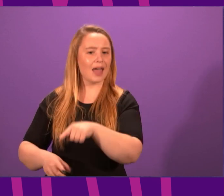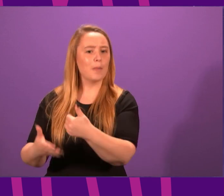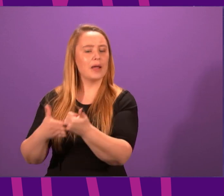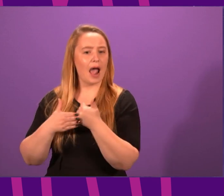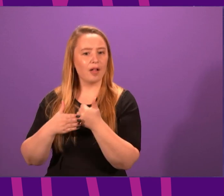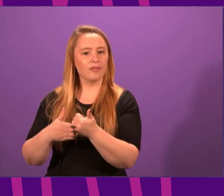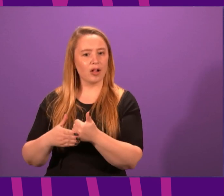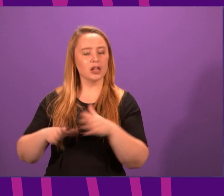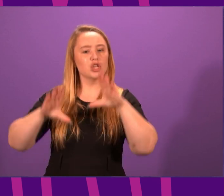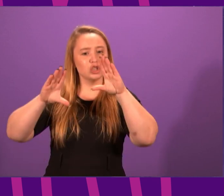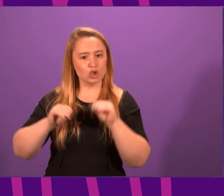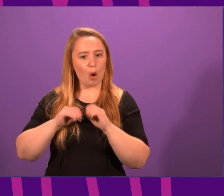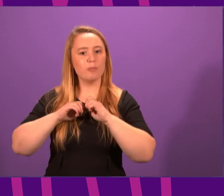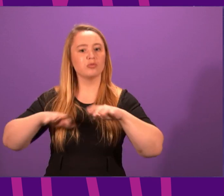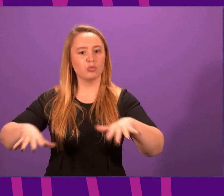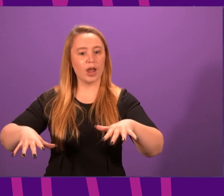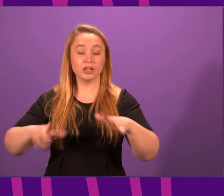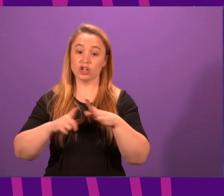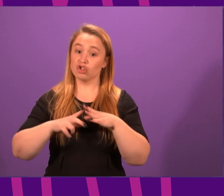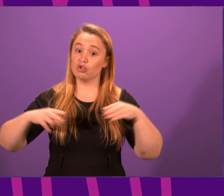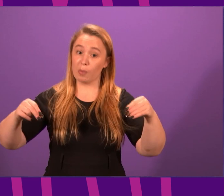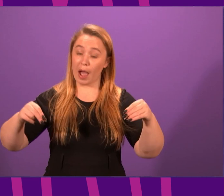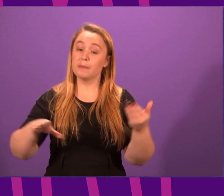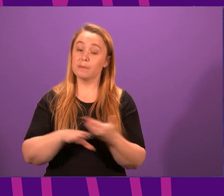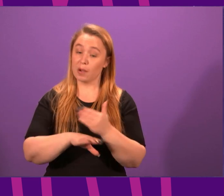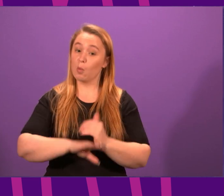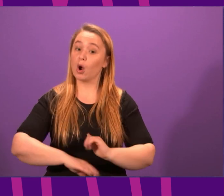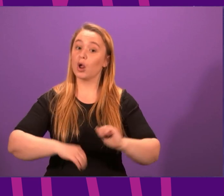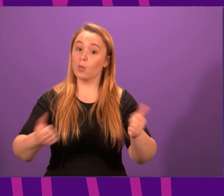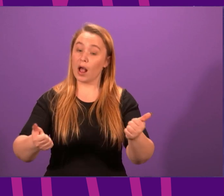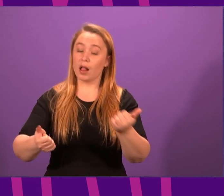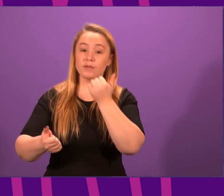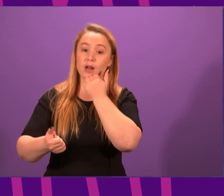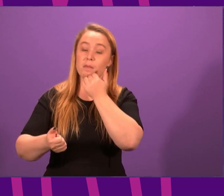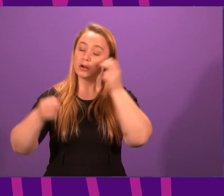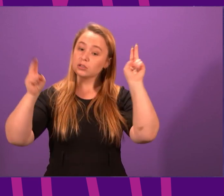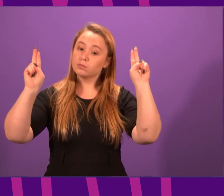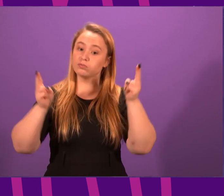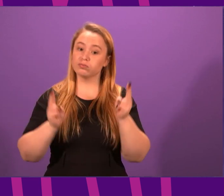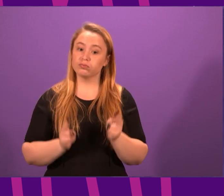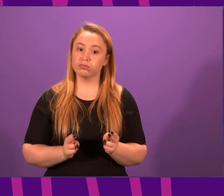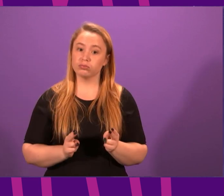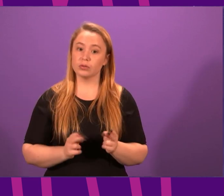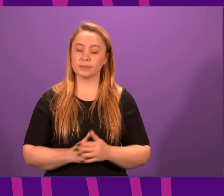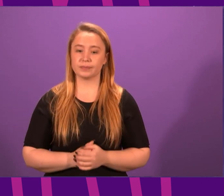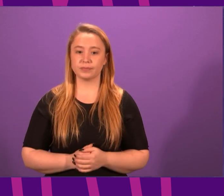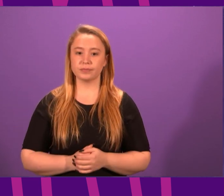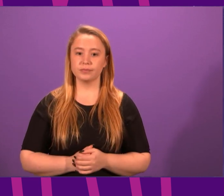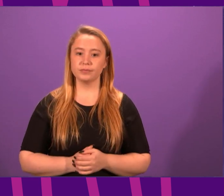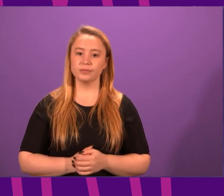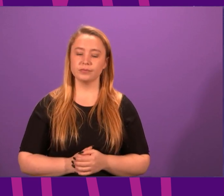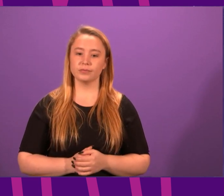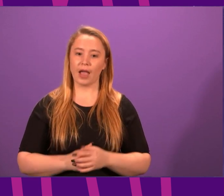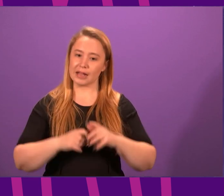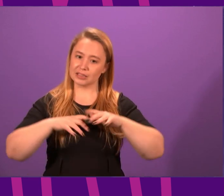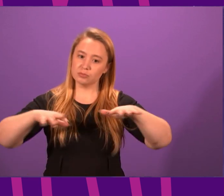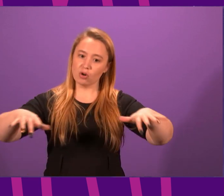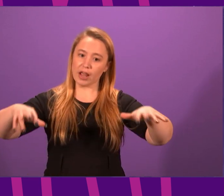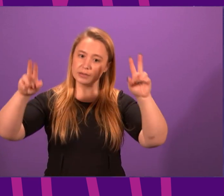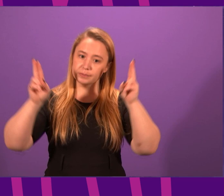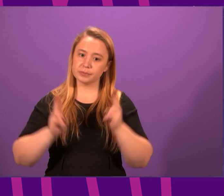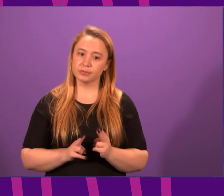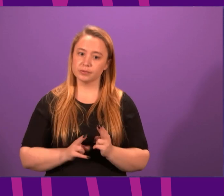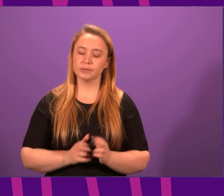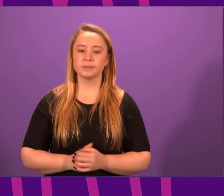It's shown to be helpful in countries like Japan in reducing the prevalence and the spread of the